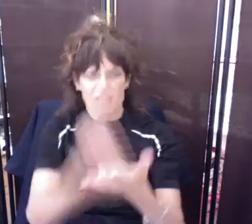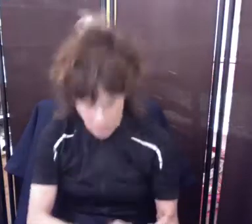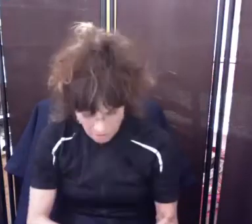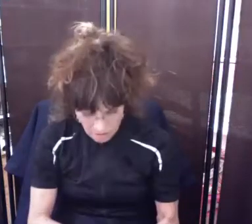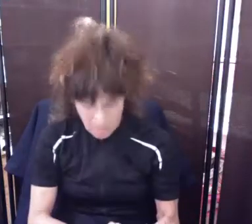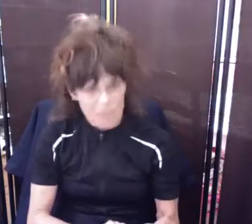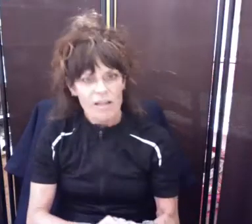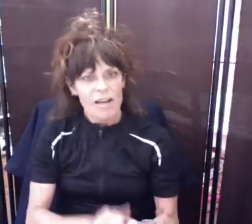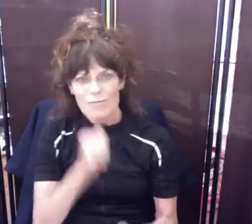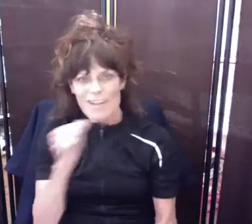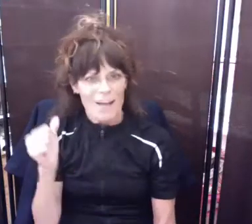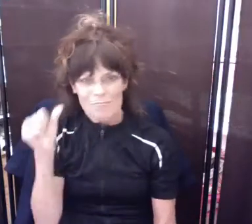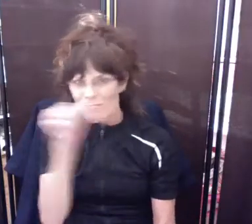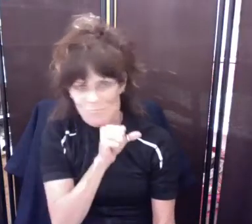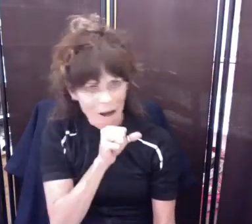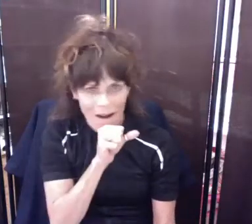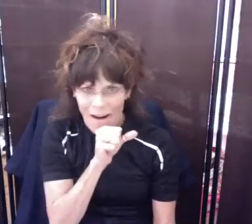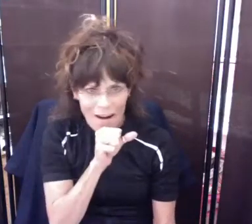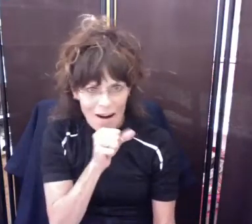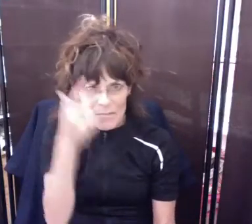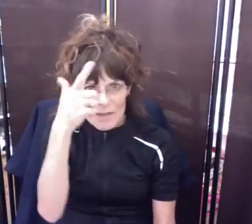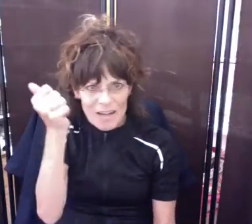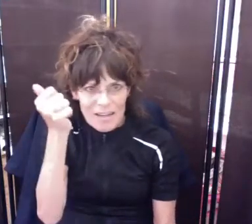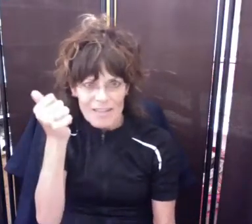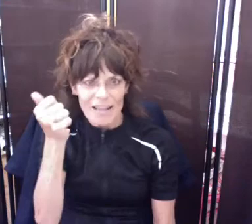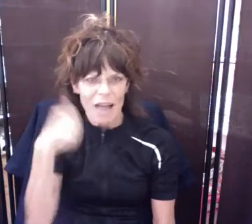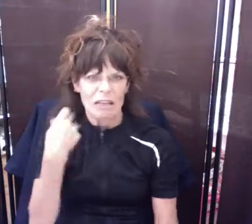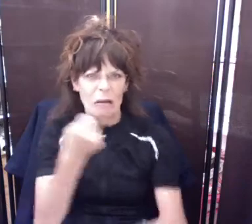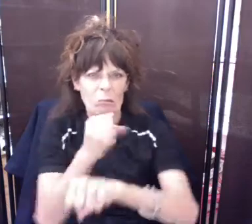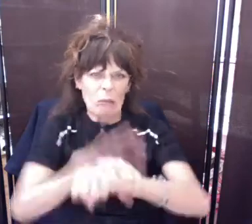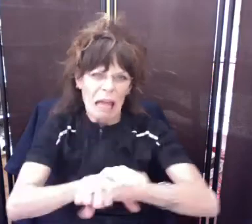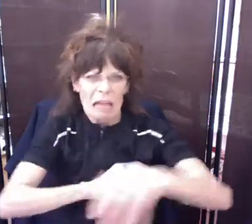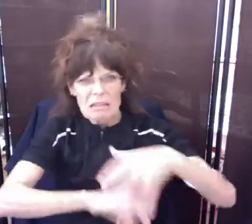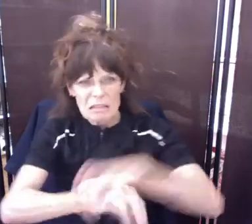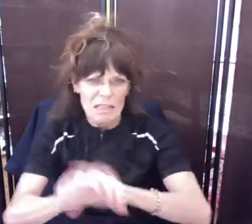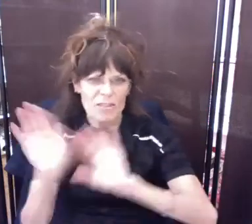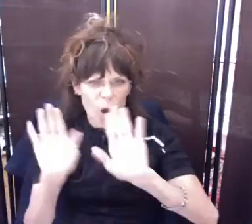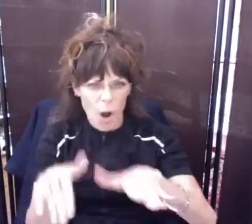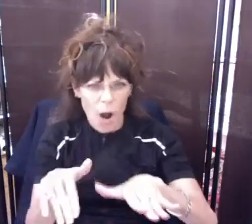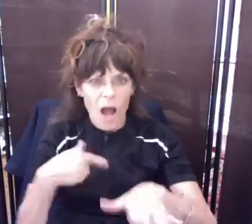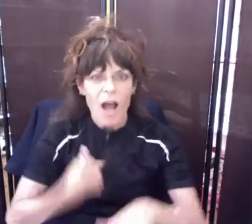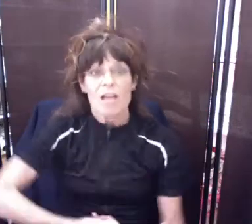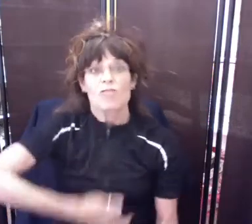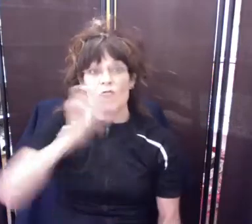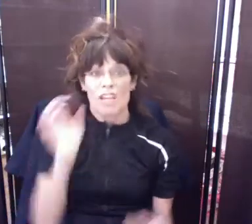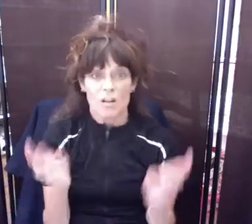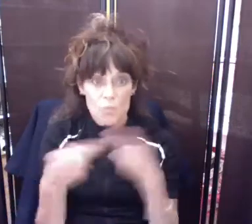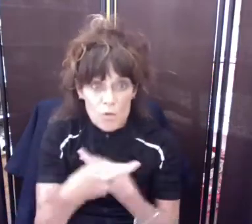bar drinker for many years because I would always get arrested or something. And so I drank in a room in my mother's house for like the last